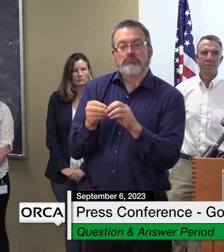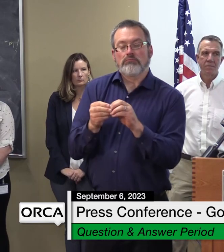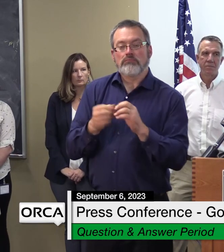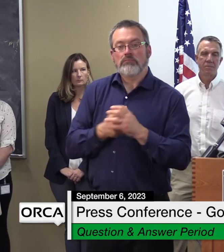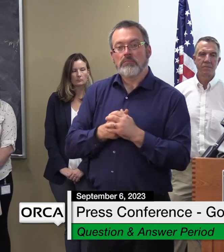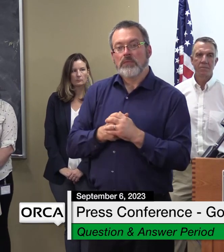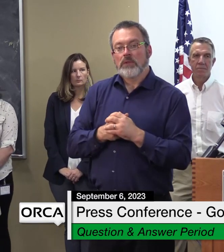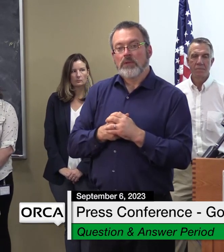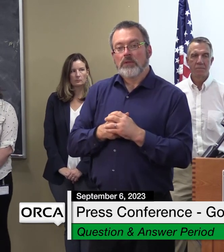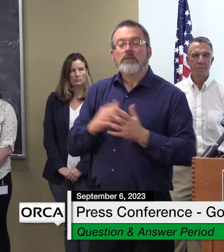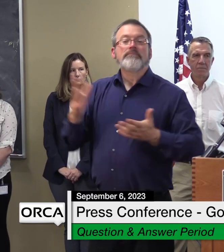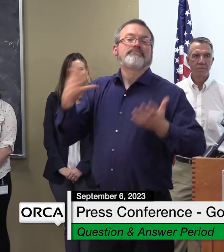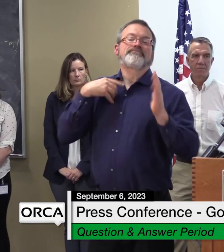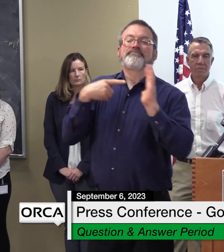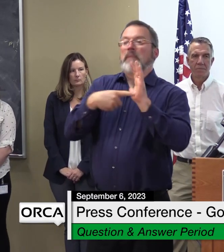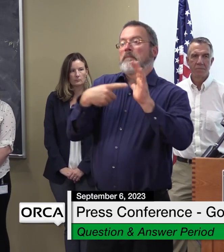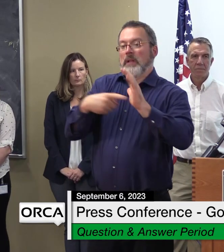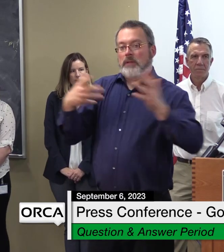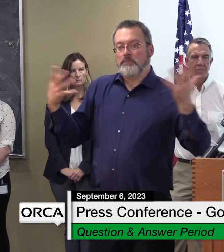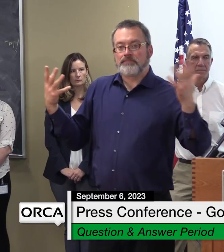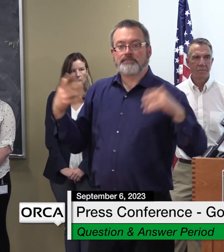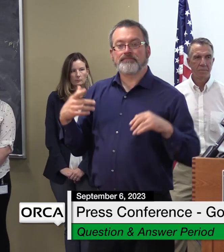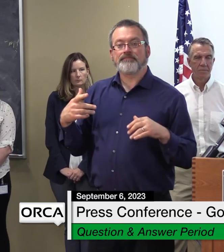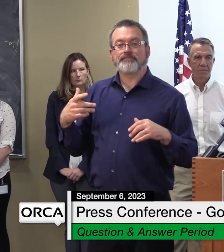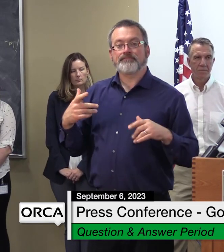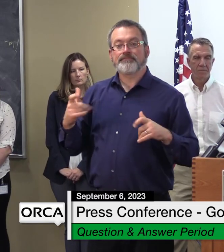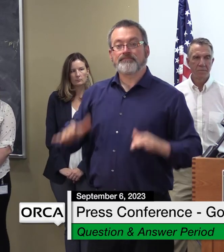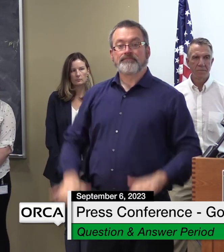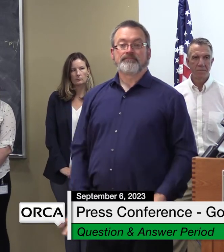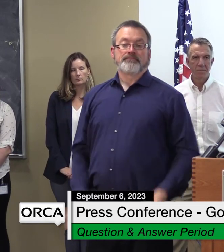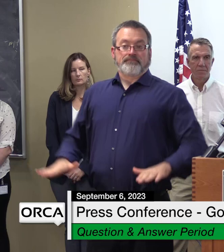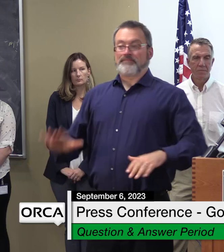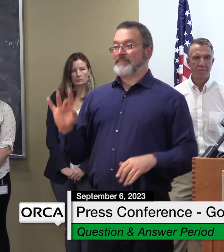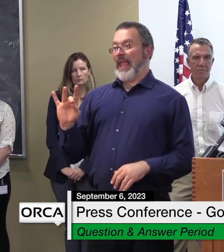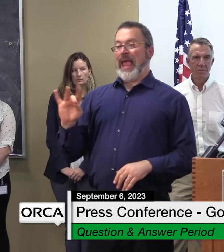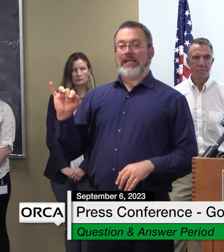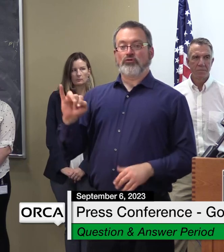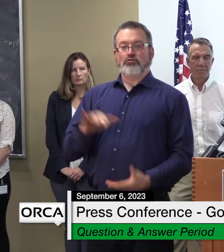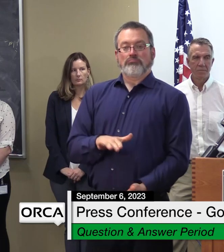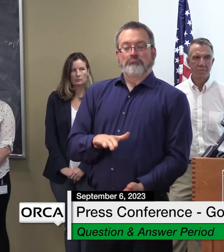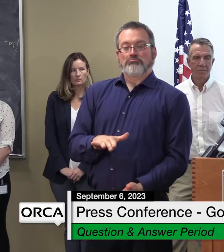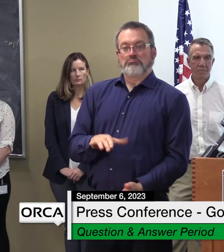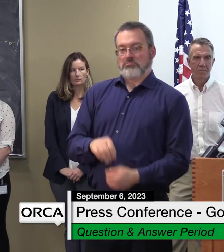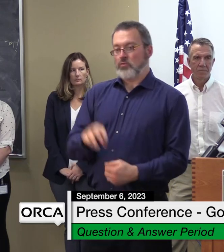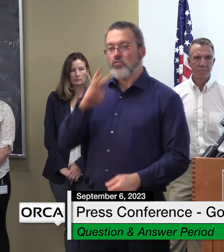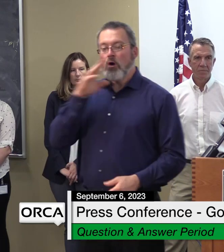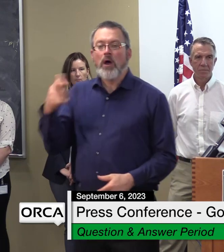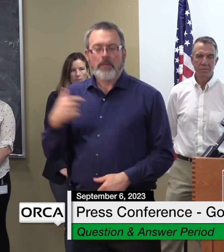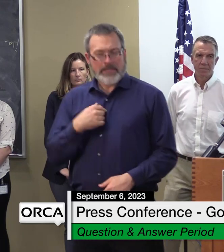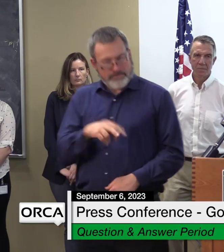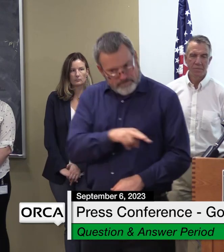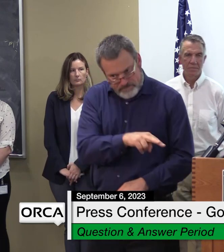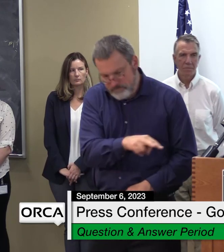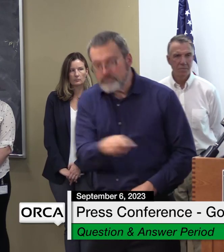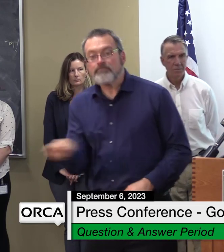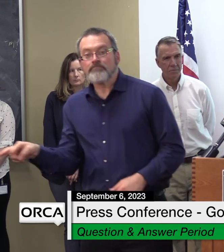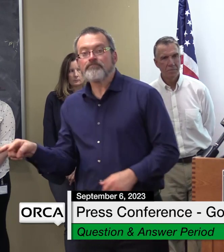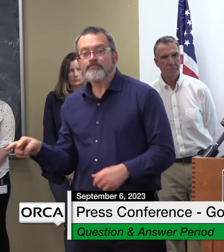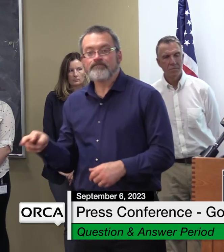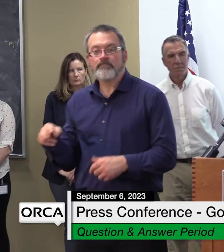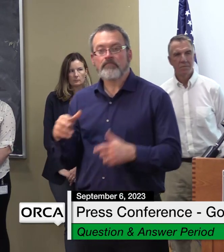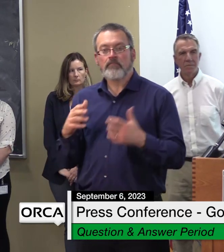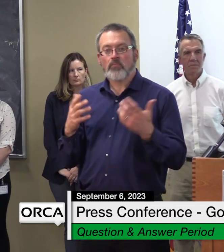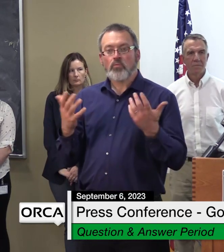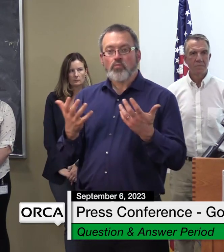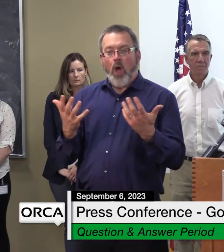if they get 18 inches of flood into the mobile home, we'll take a look at, okay, what would it cost to repair